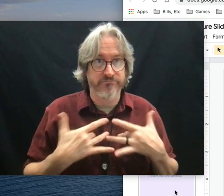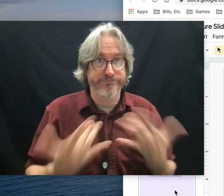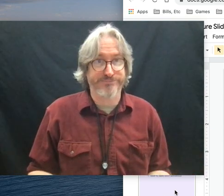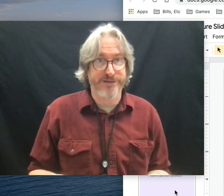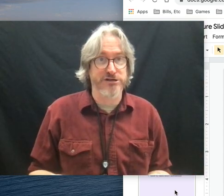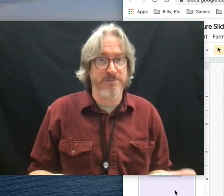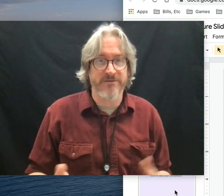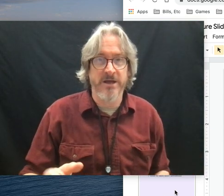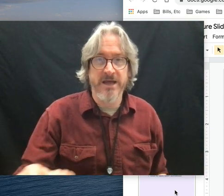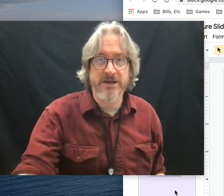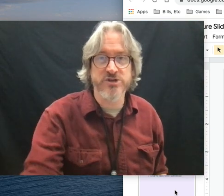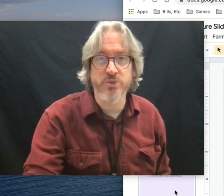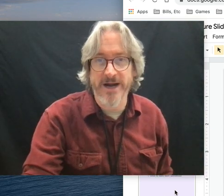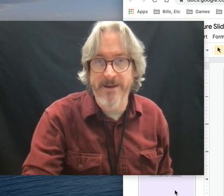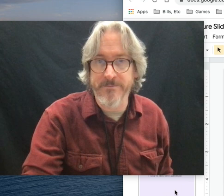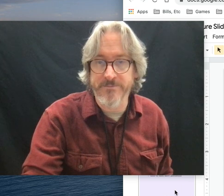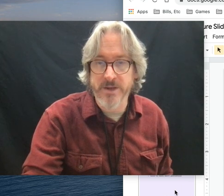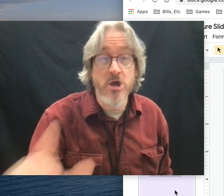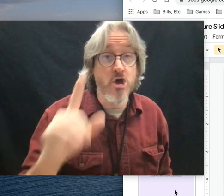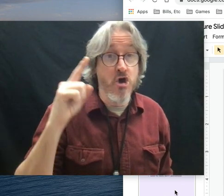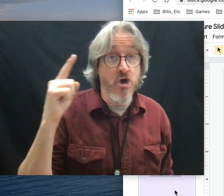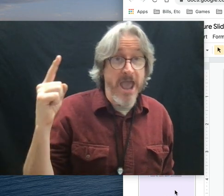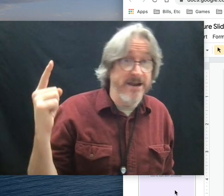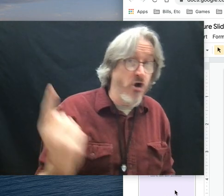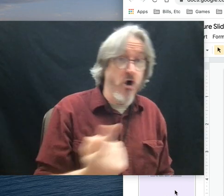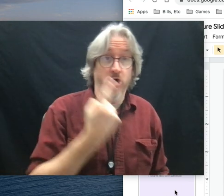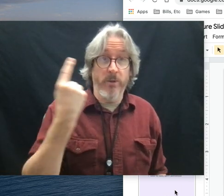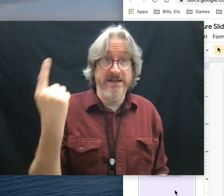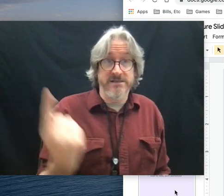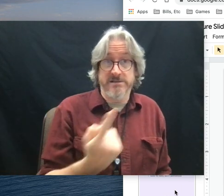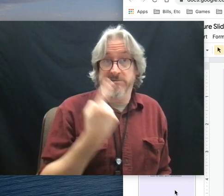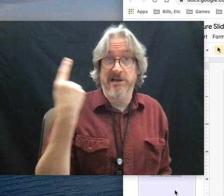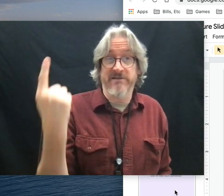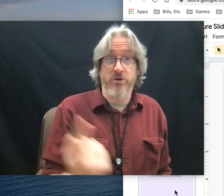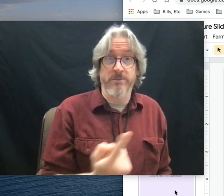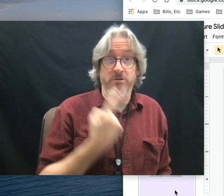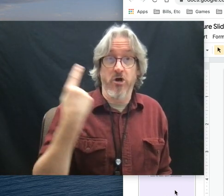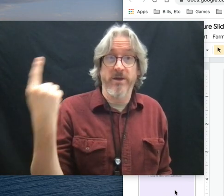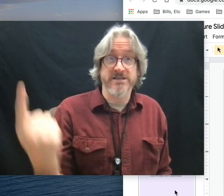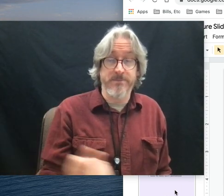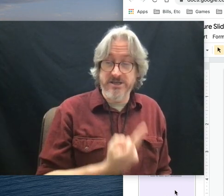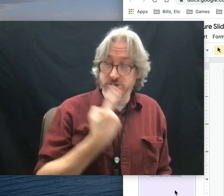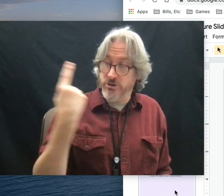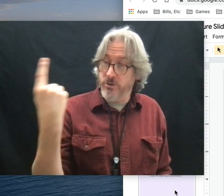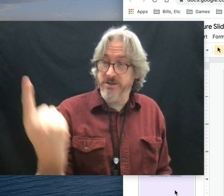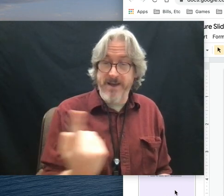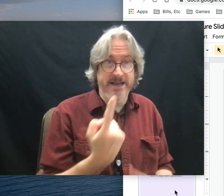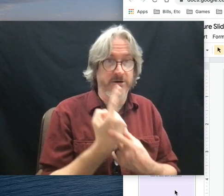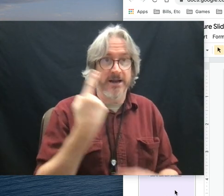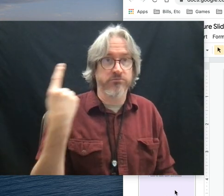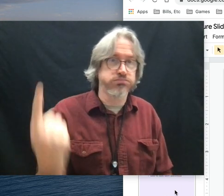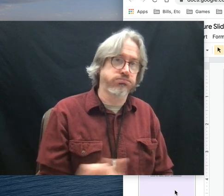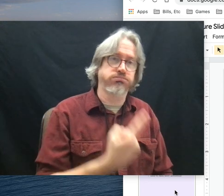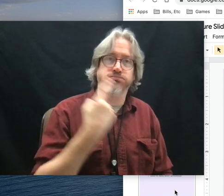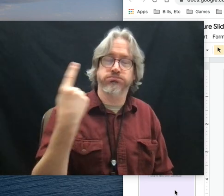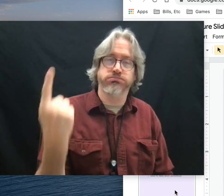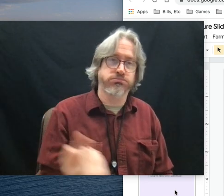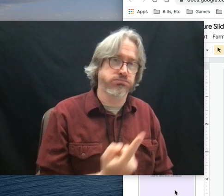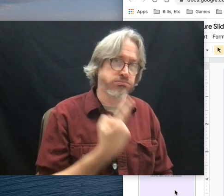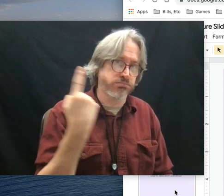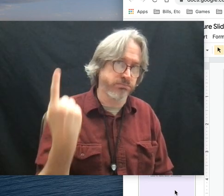revealing, here's who I am. And always, this is a little out of order, but always a big circle with the back of your hand.